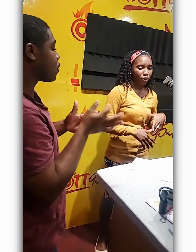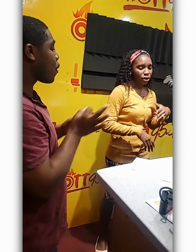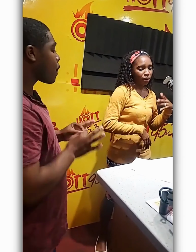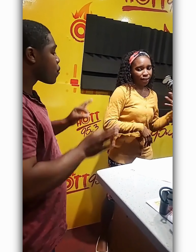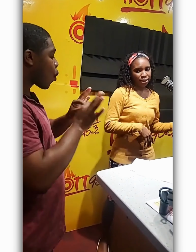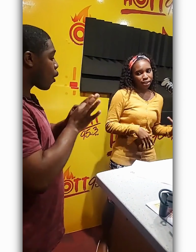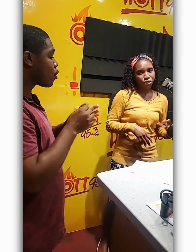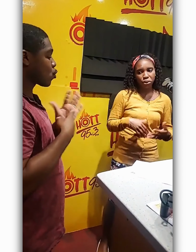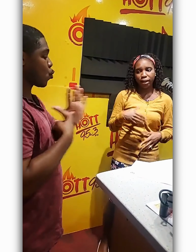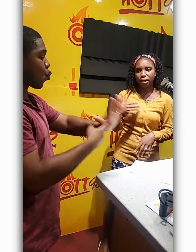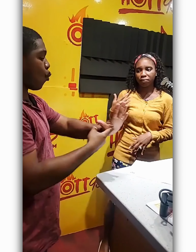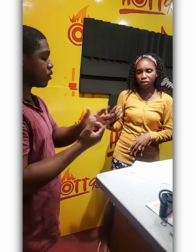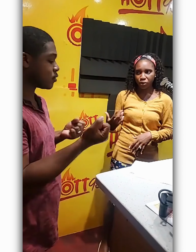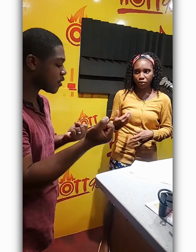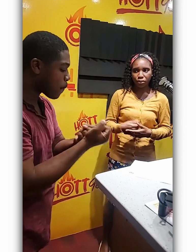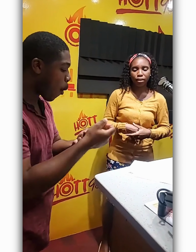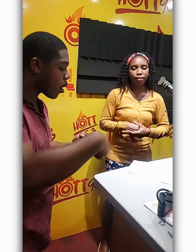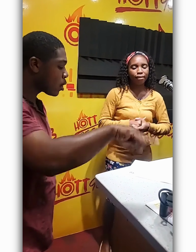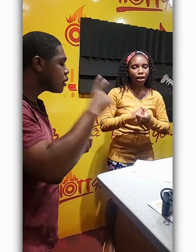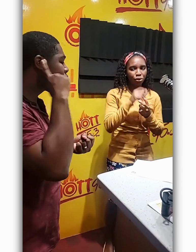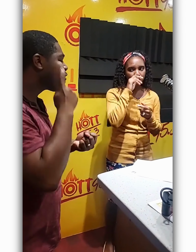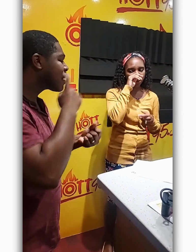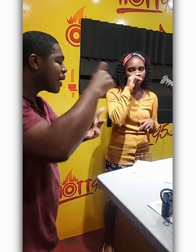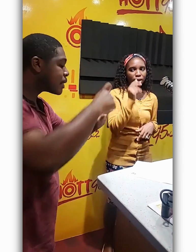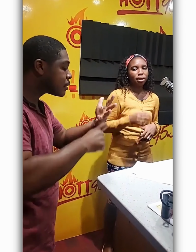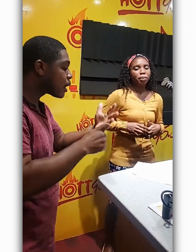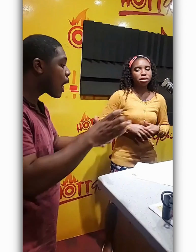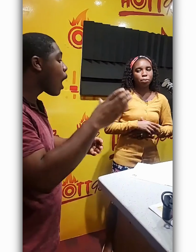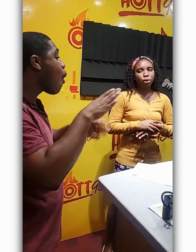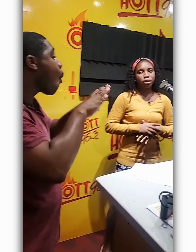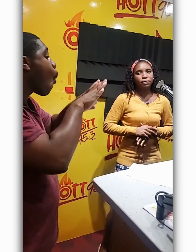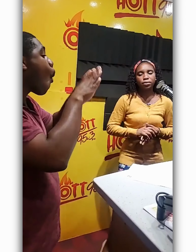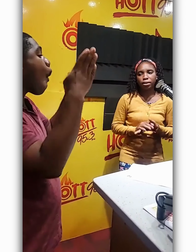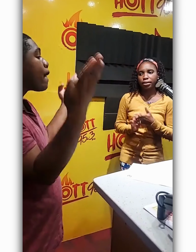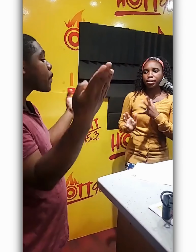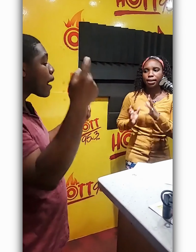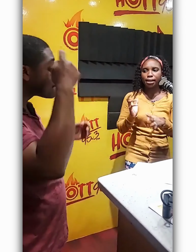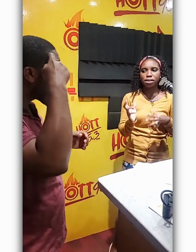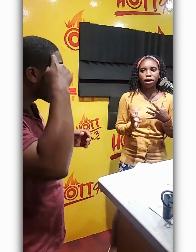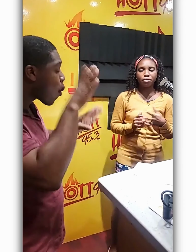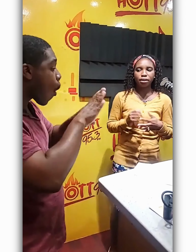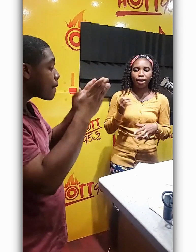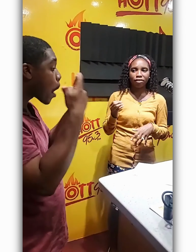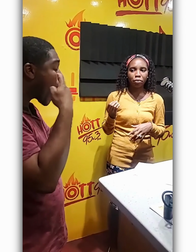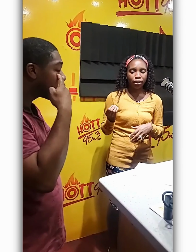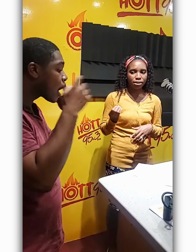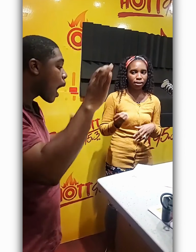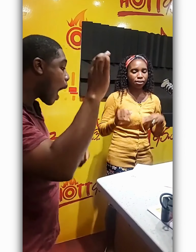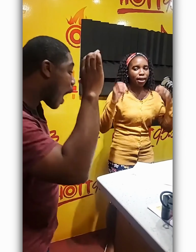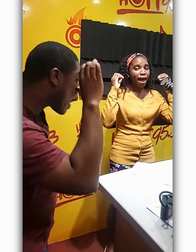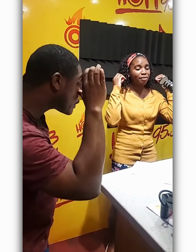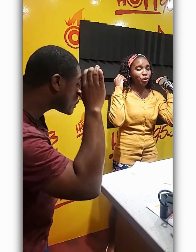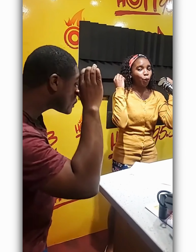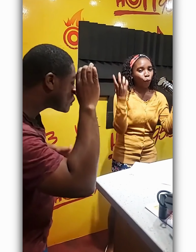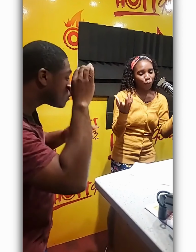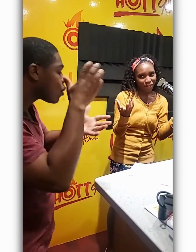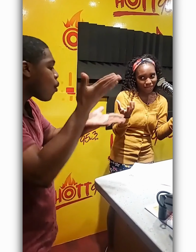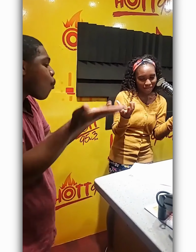or an organization or individual, that you be supportive to the needs of the deaf person. Have an open